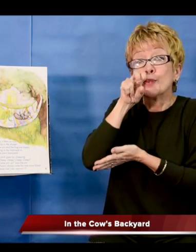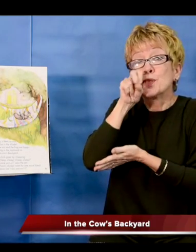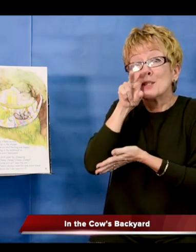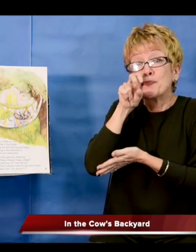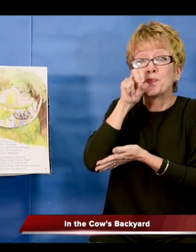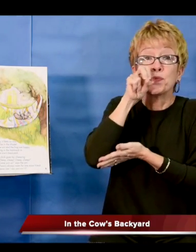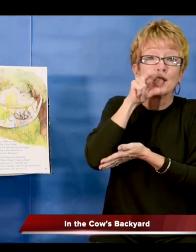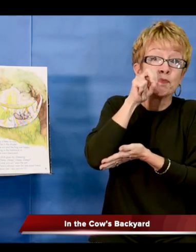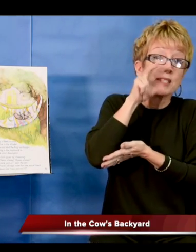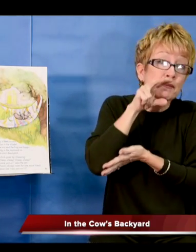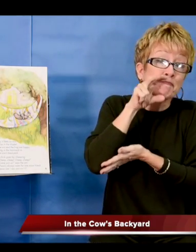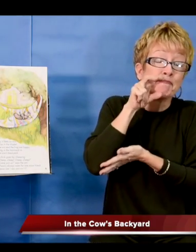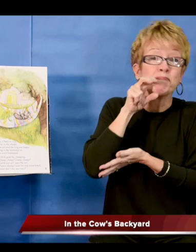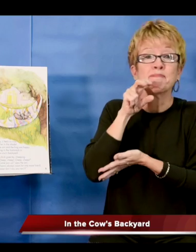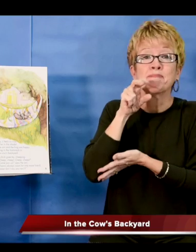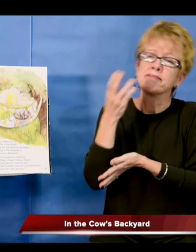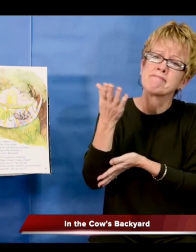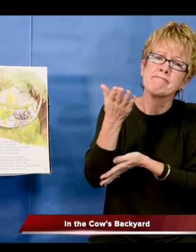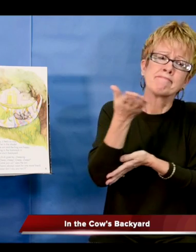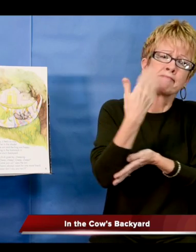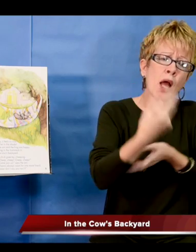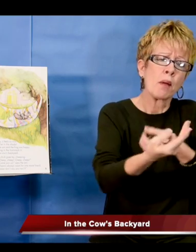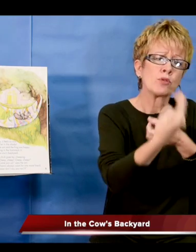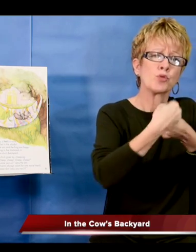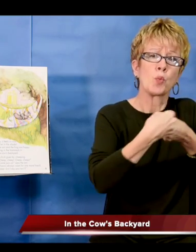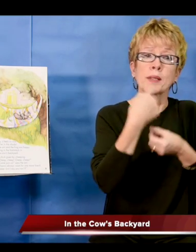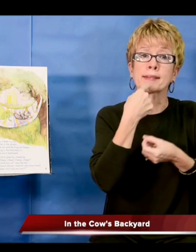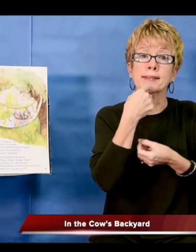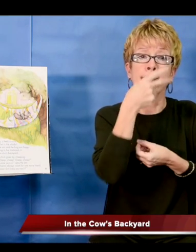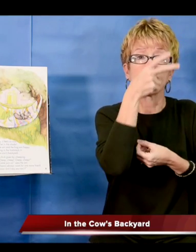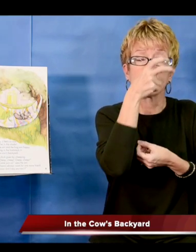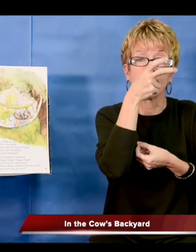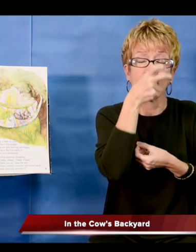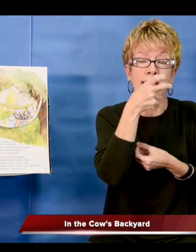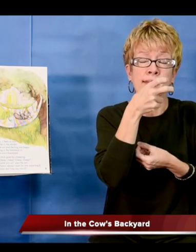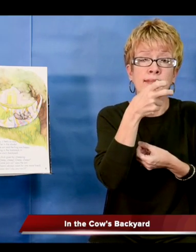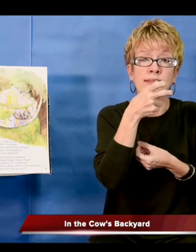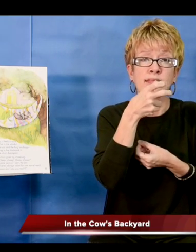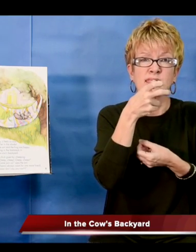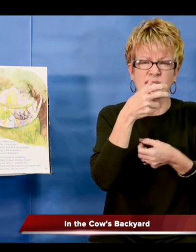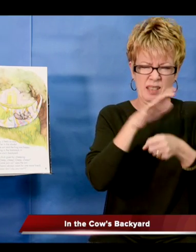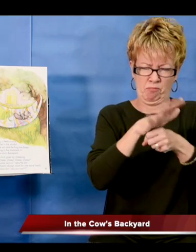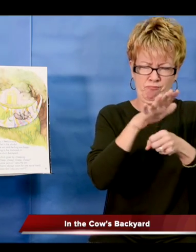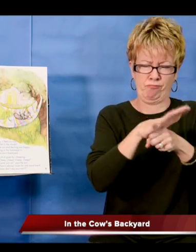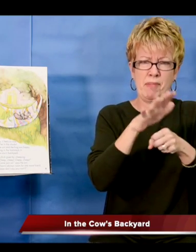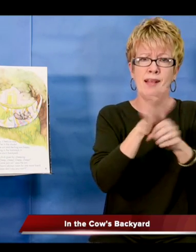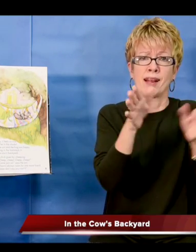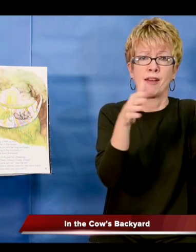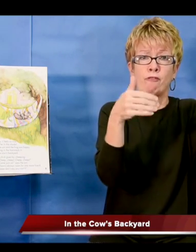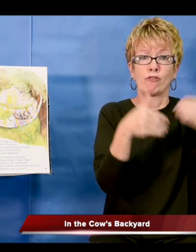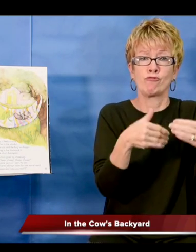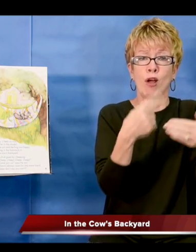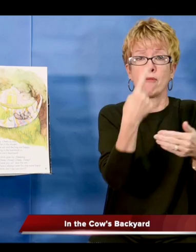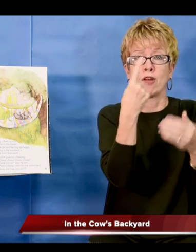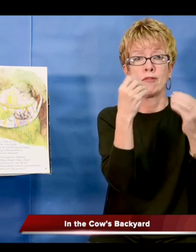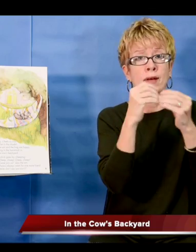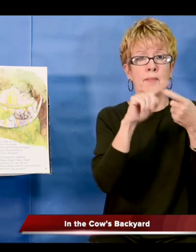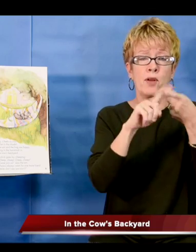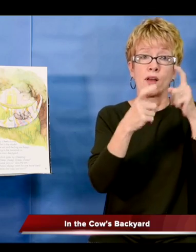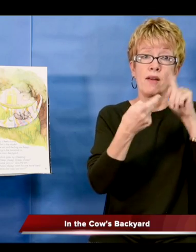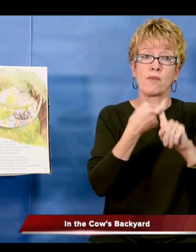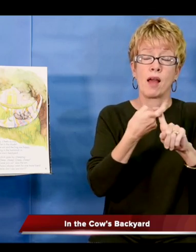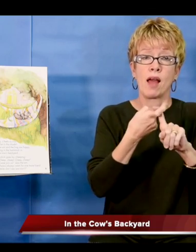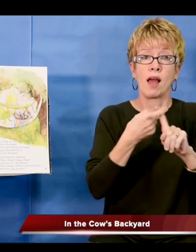cheep, cheep, cheep. Come join us, says the ant. There's always room for one more